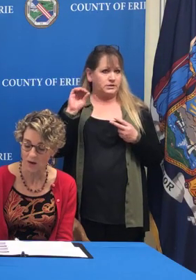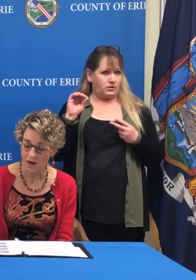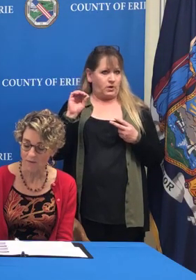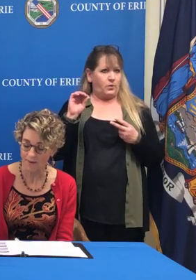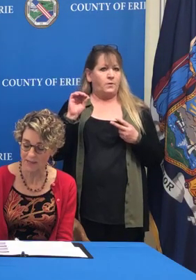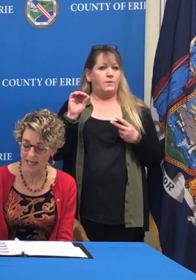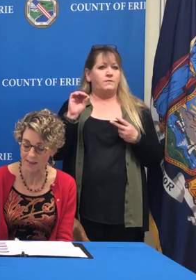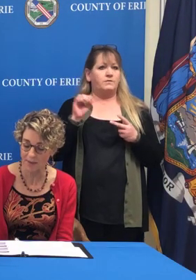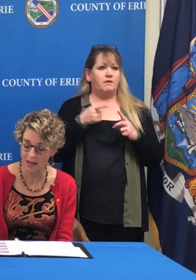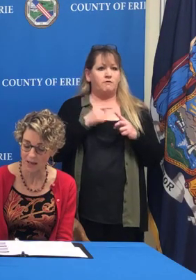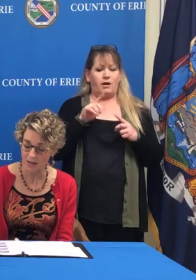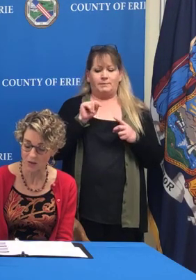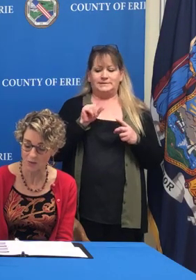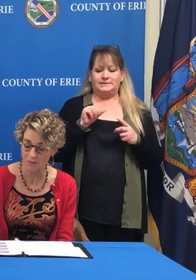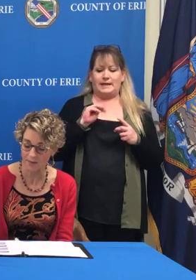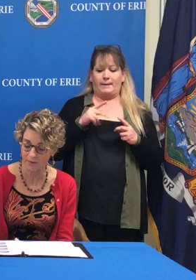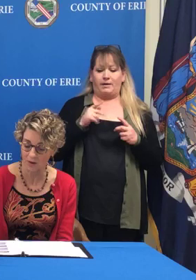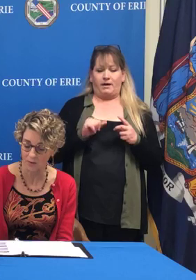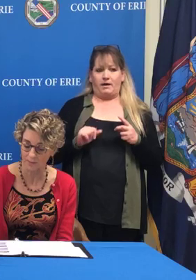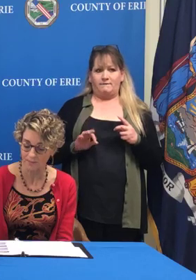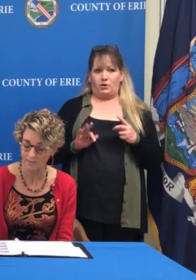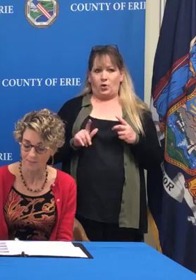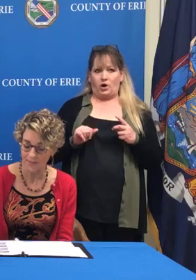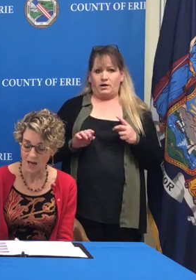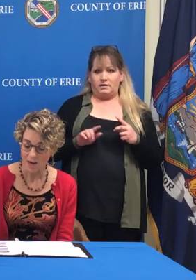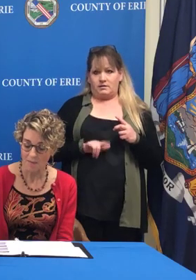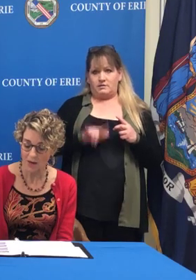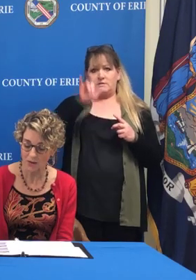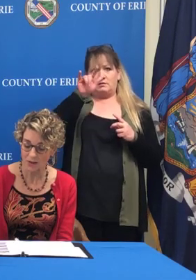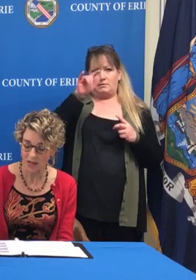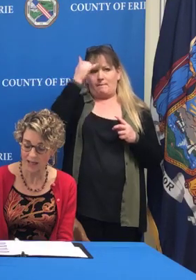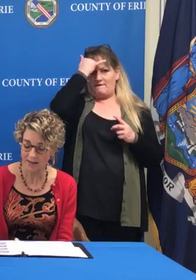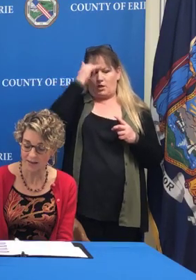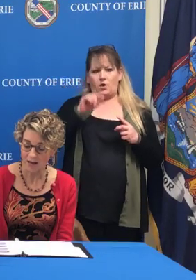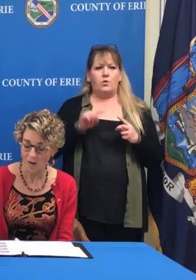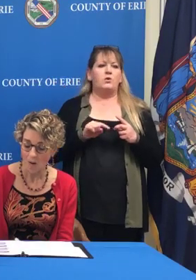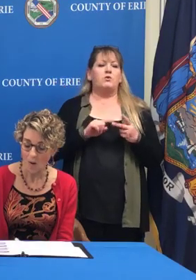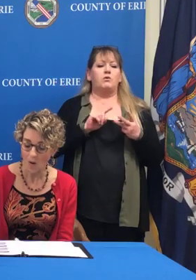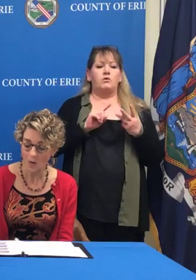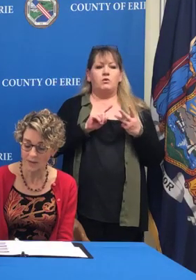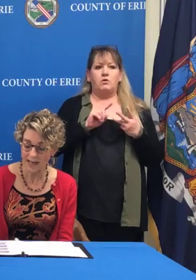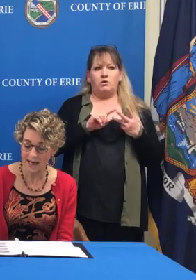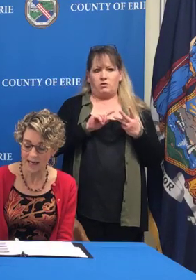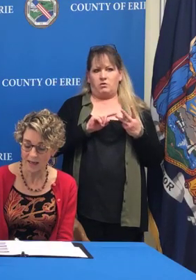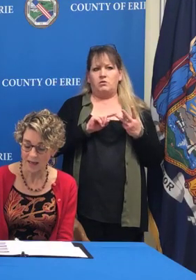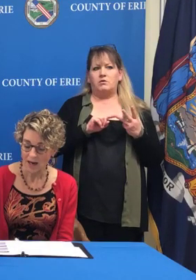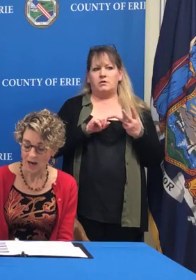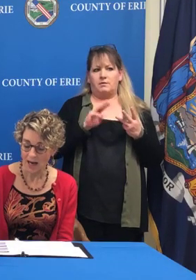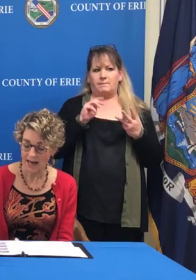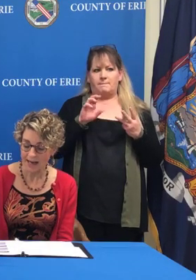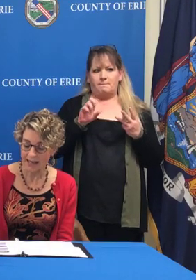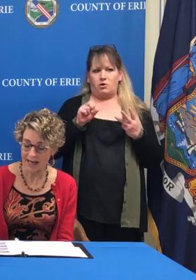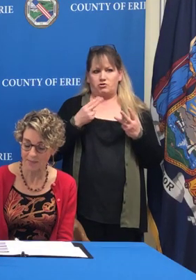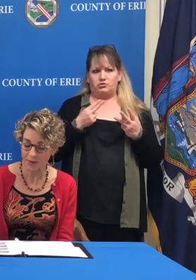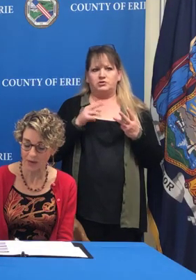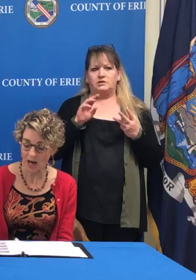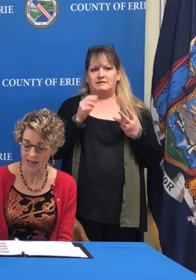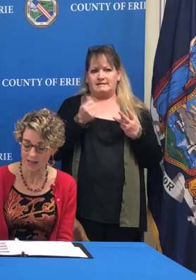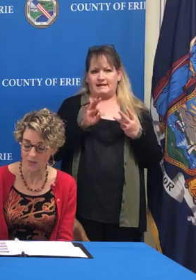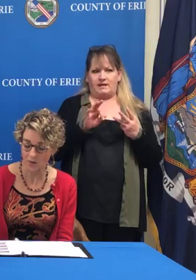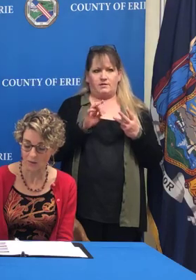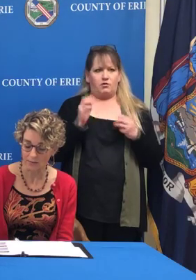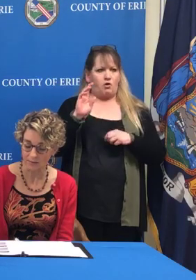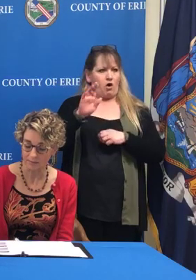N2500 from Tampa to Buffalo. March 9th, all day at Hamburg